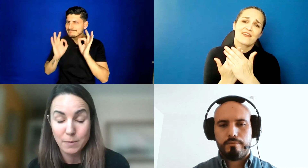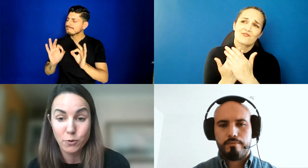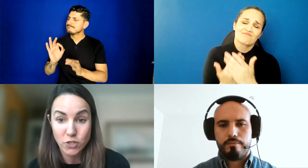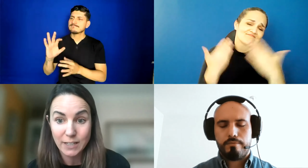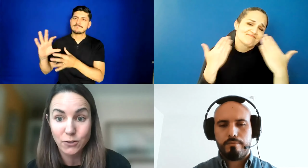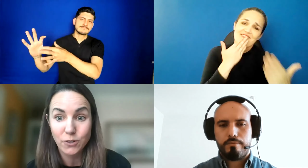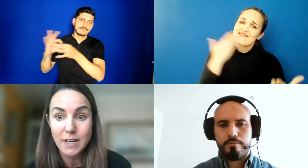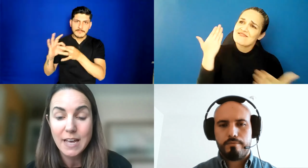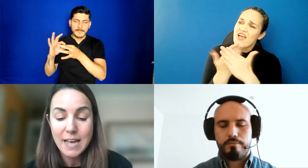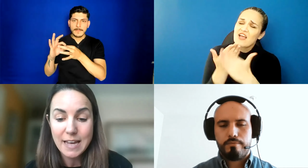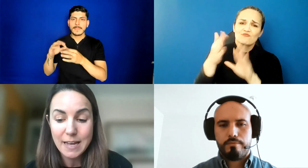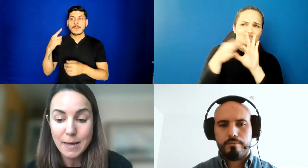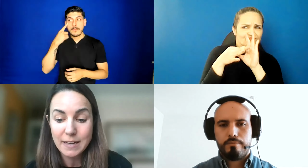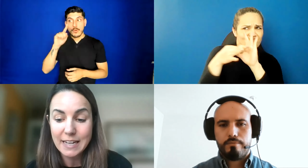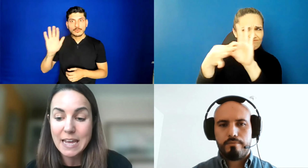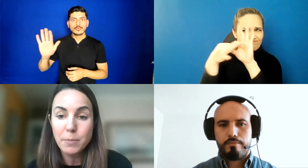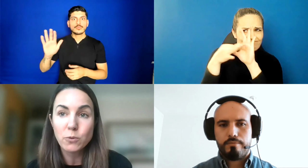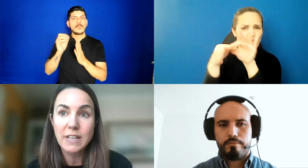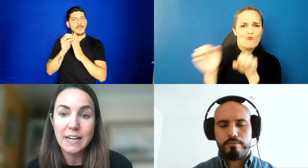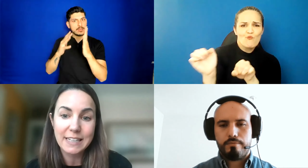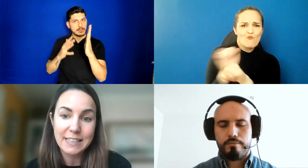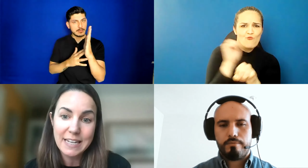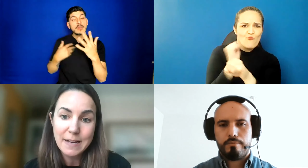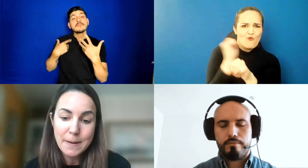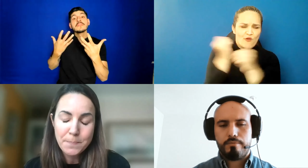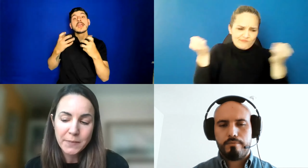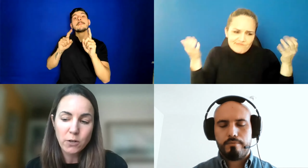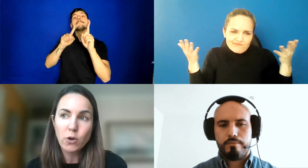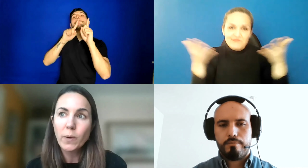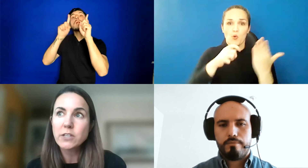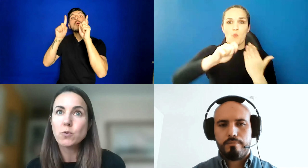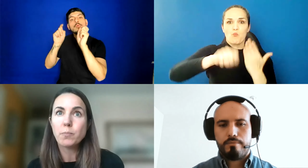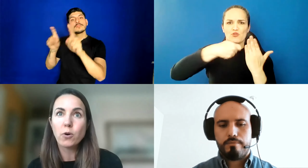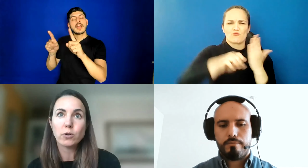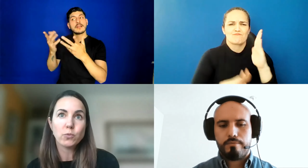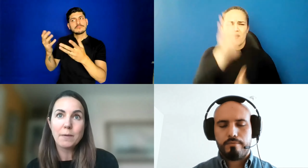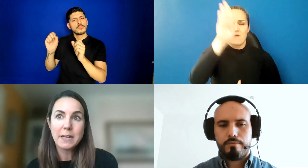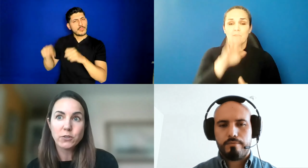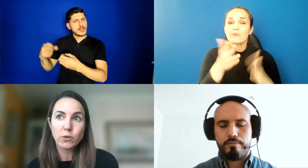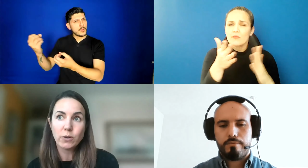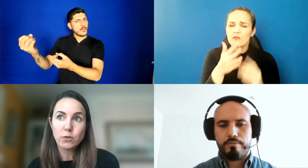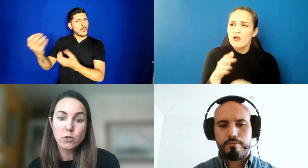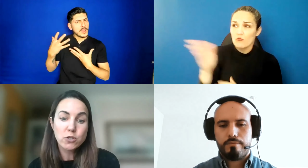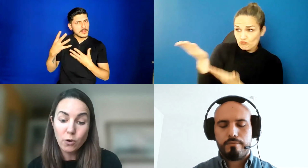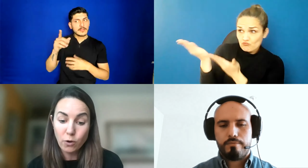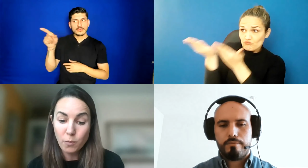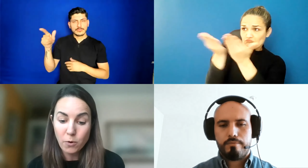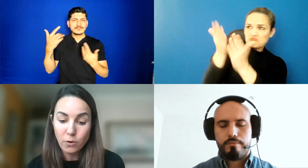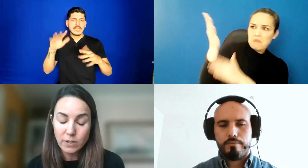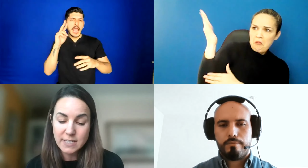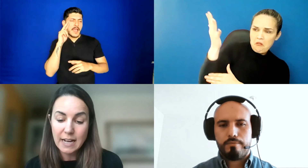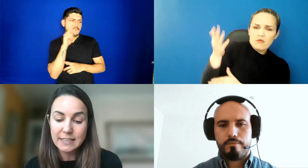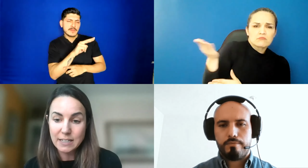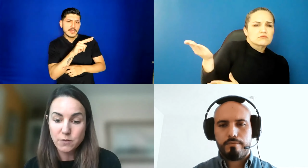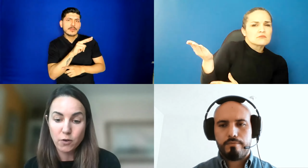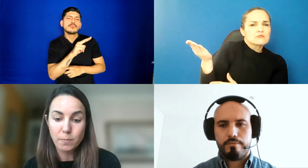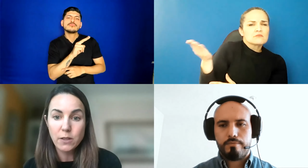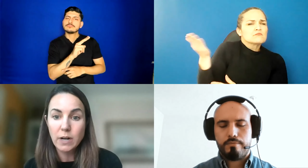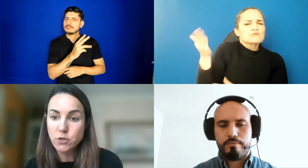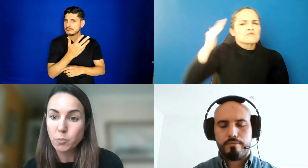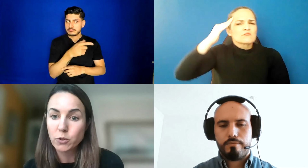incredible partner in this field and for the working on this project. Could you please tell us a little